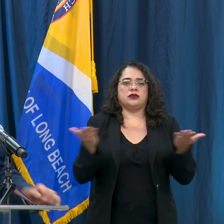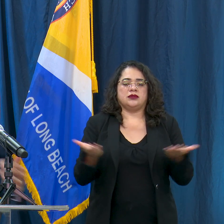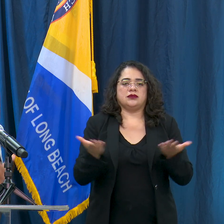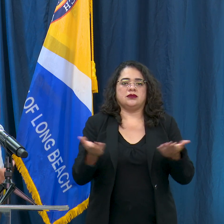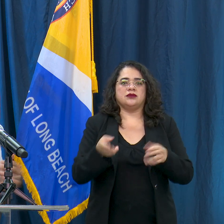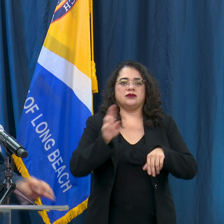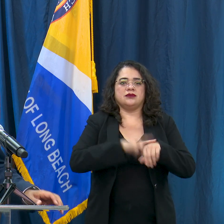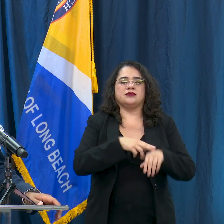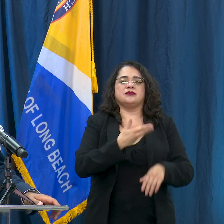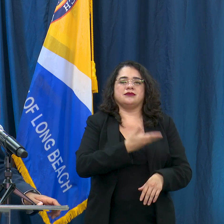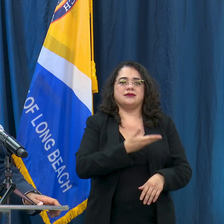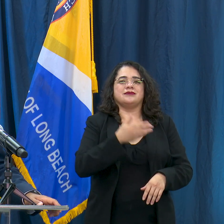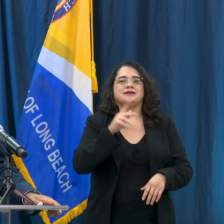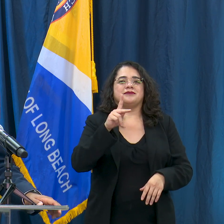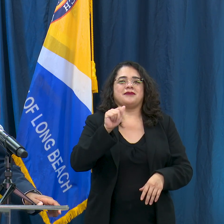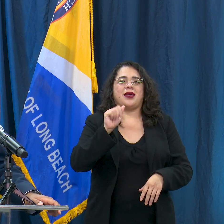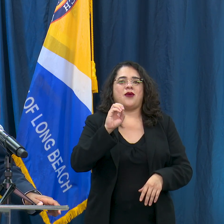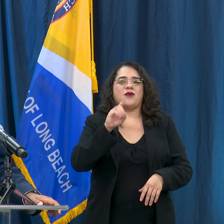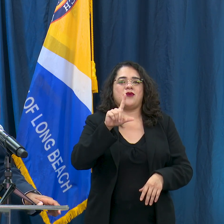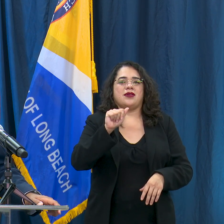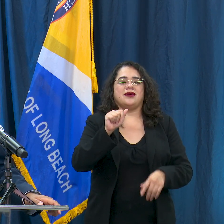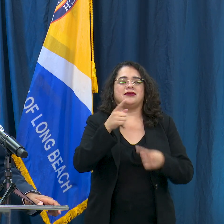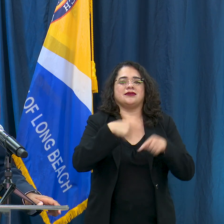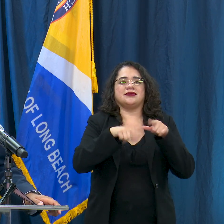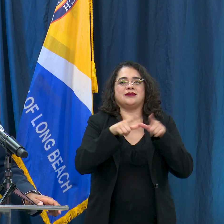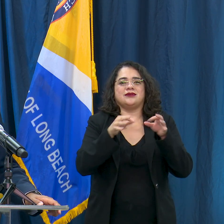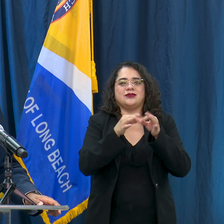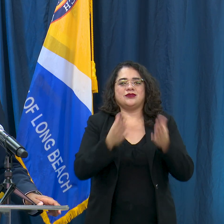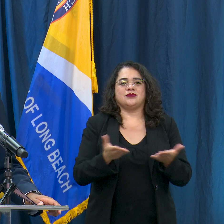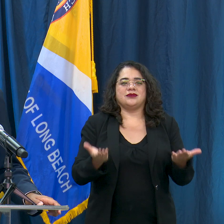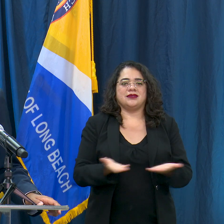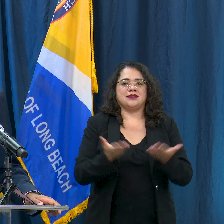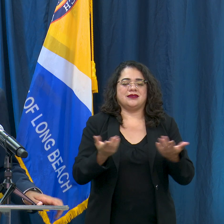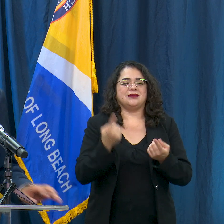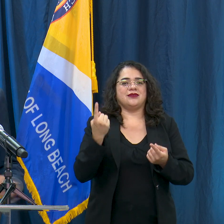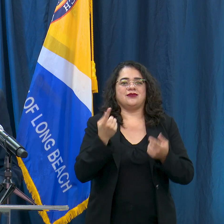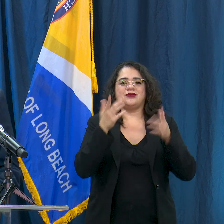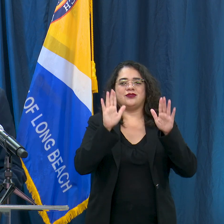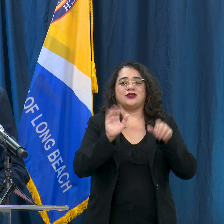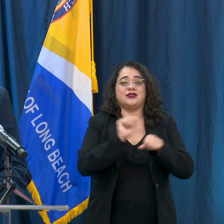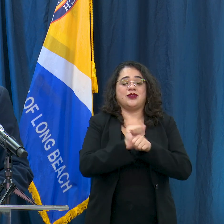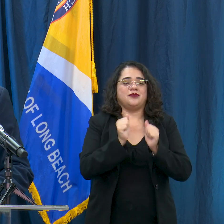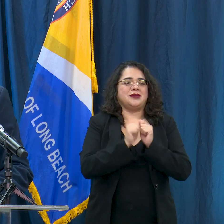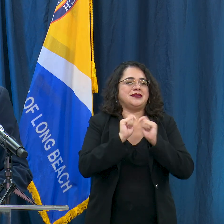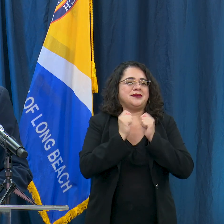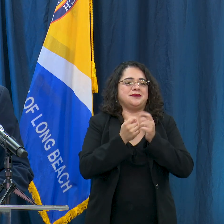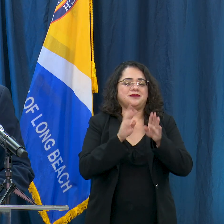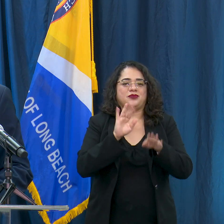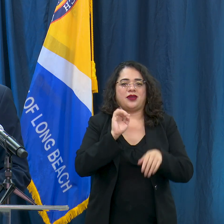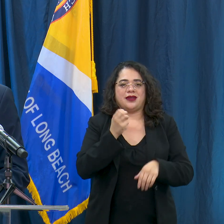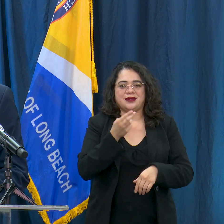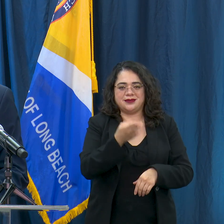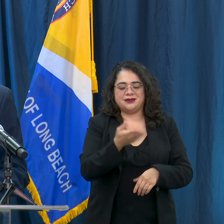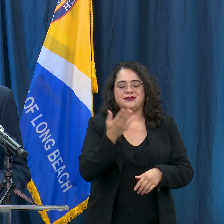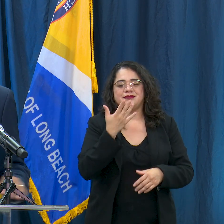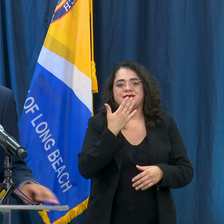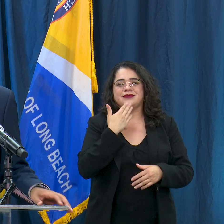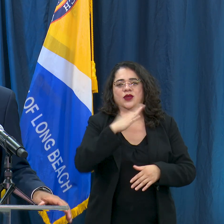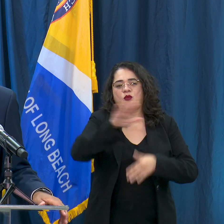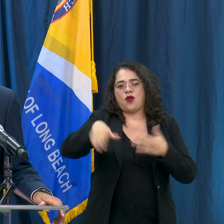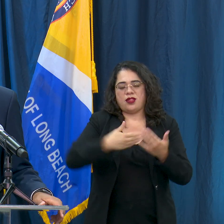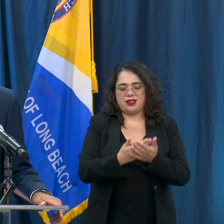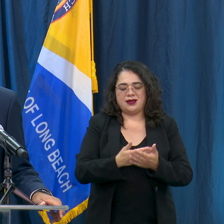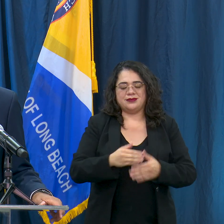course, we have Paola right behind here, who's doing our ASL translation, who always does a great job. So thank you all. Want to start